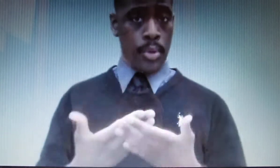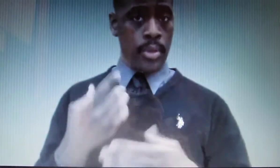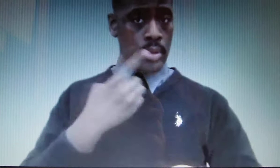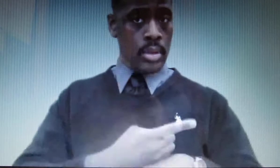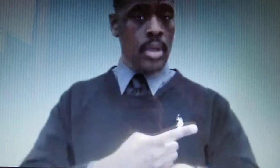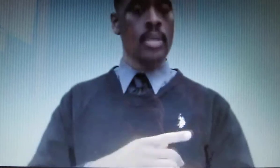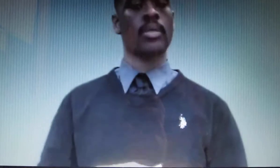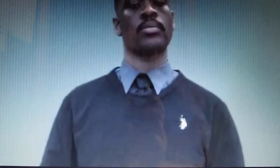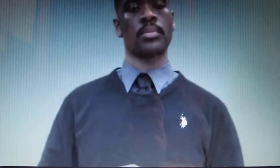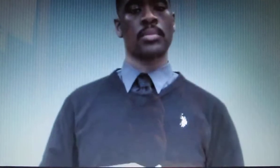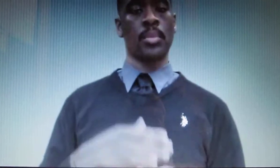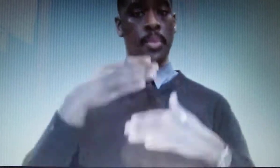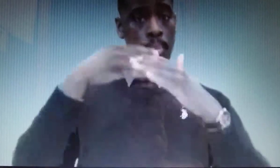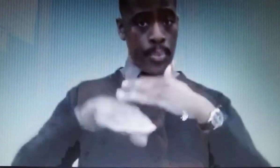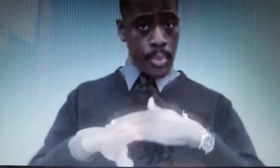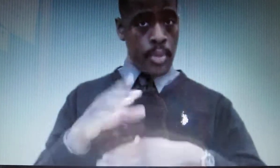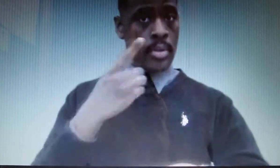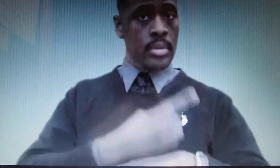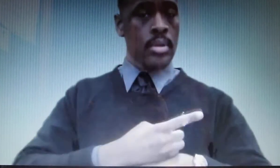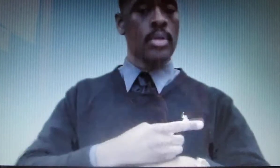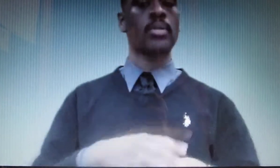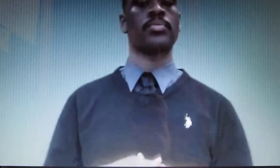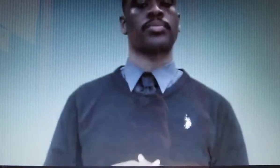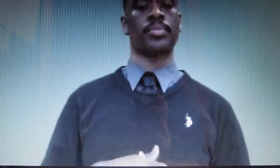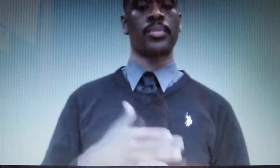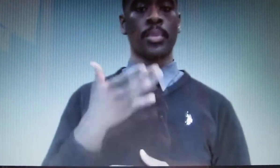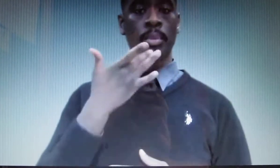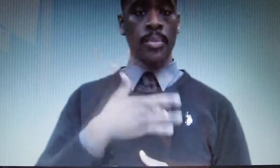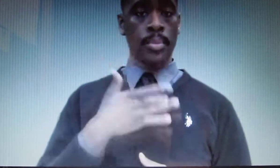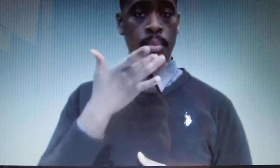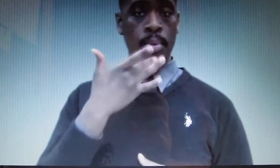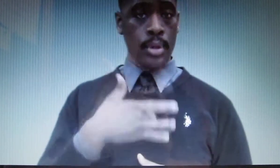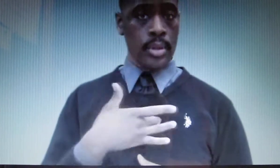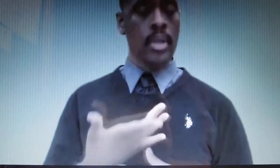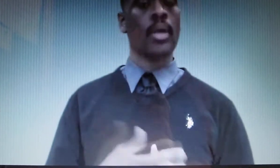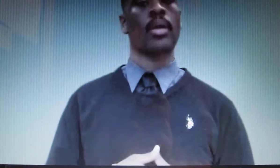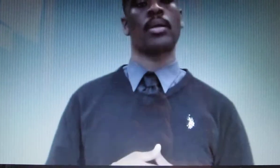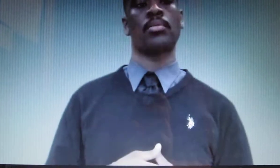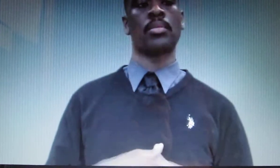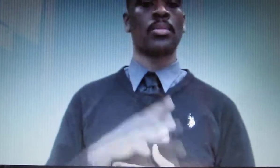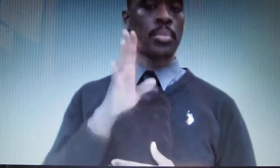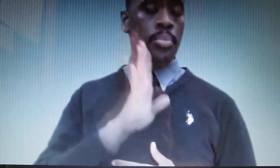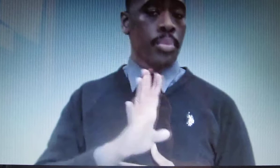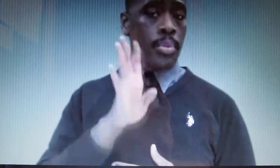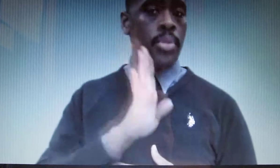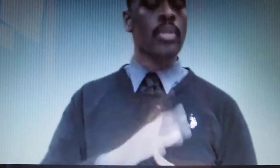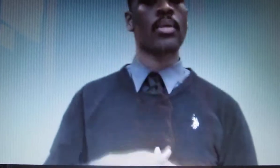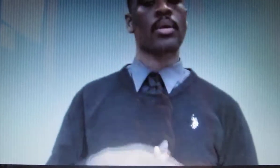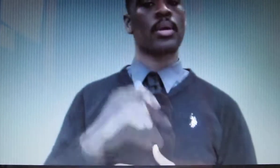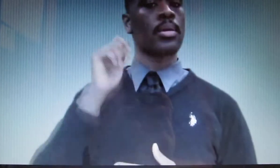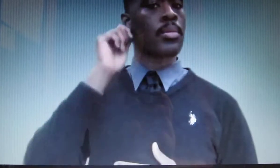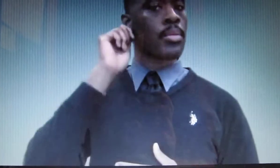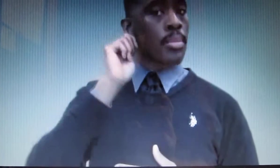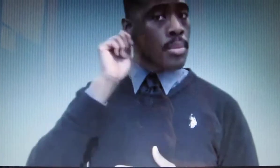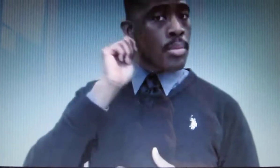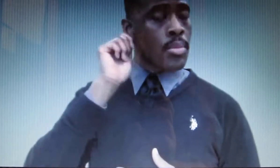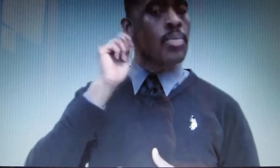can sign it this way off the chest, like this, or off the chin to the chest, off the cheek, off